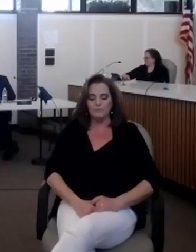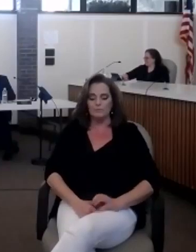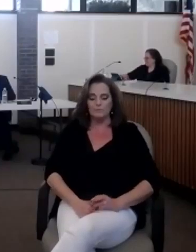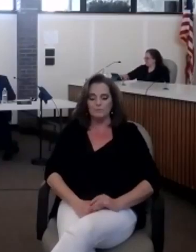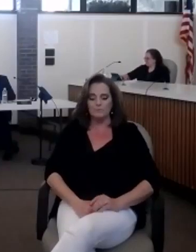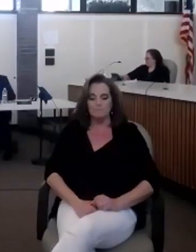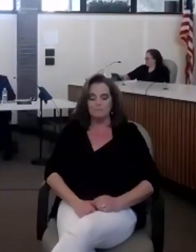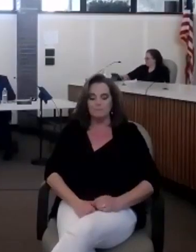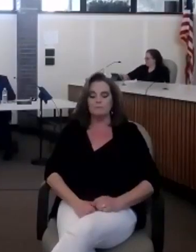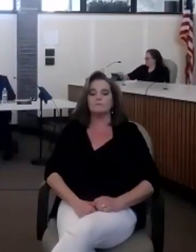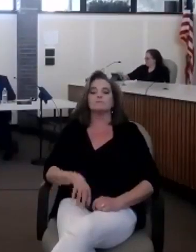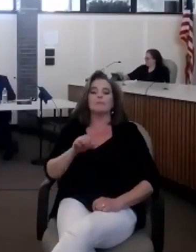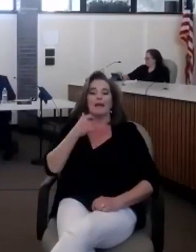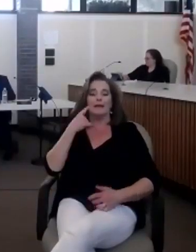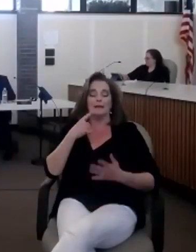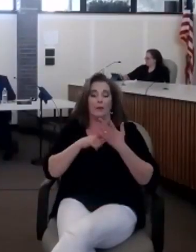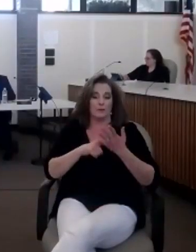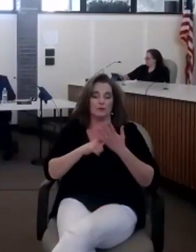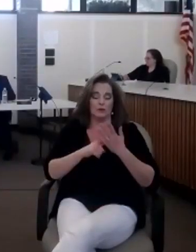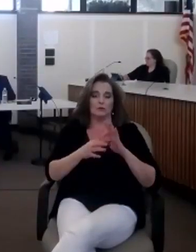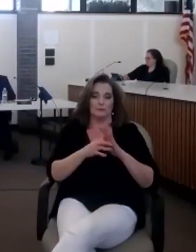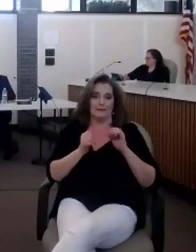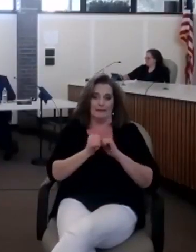So any other discussion?